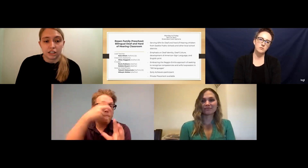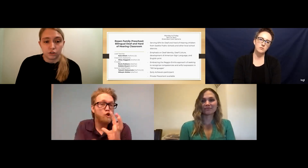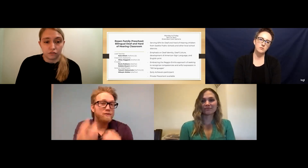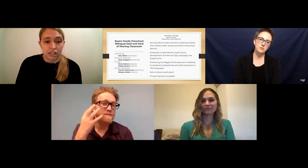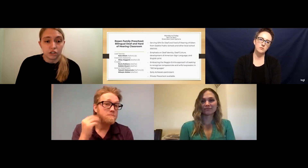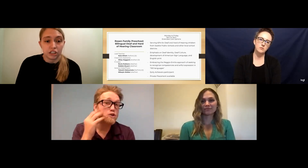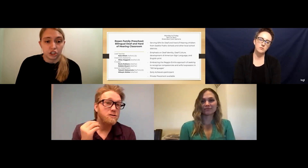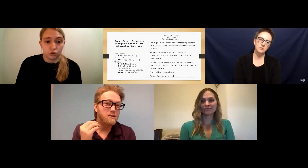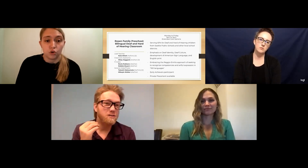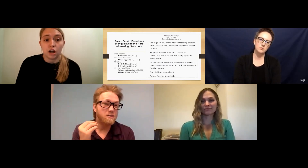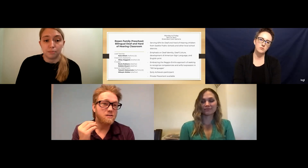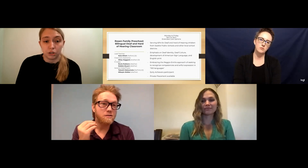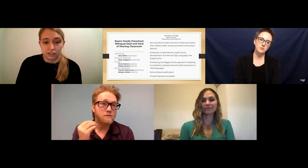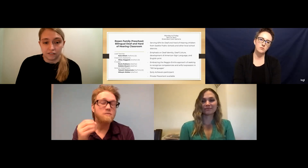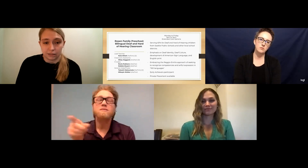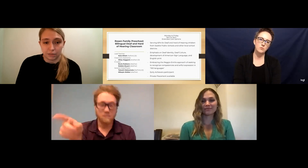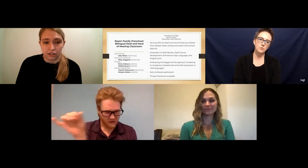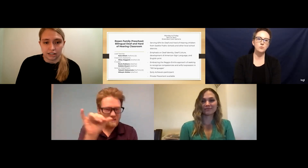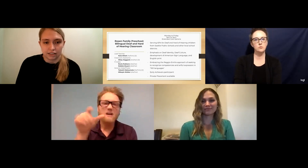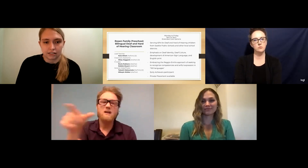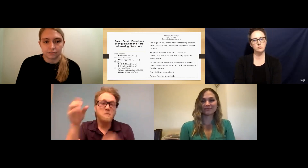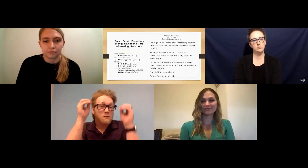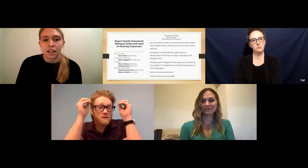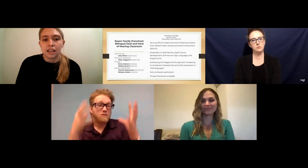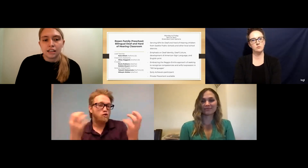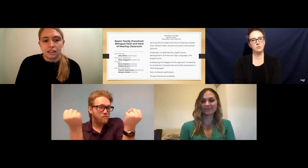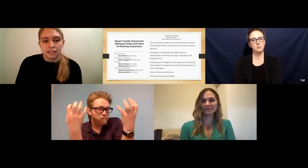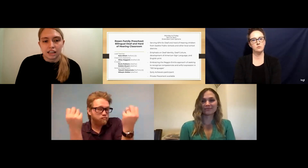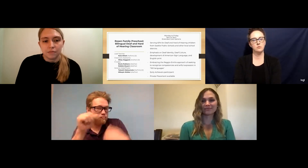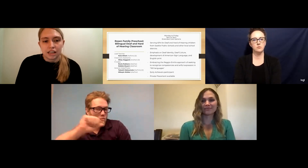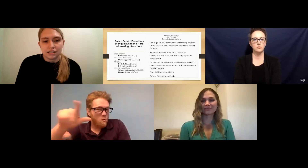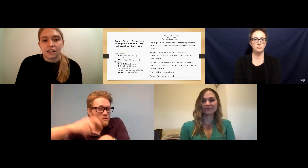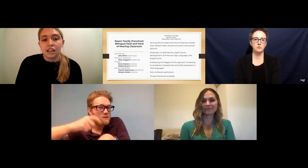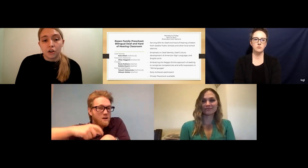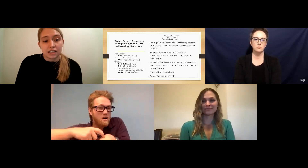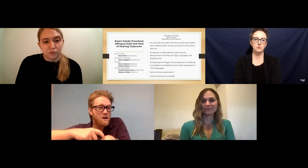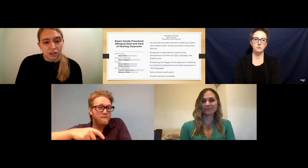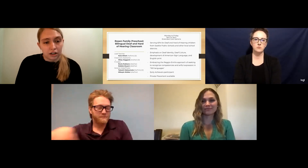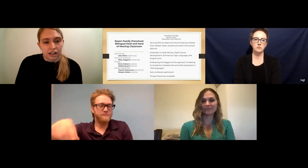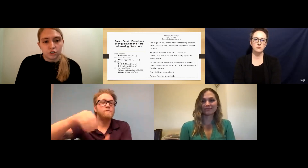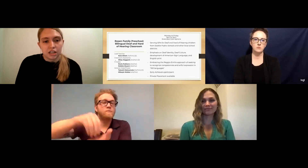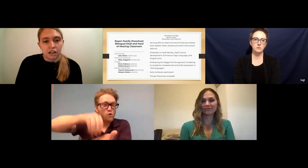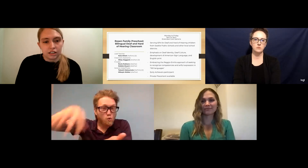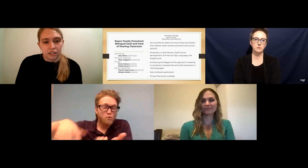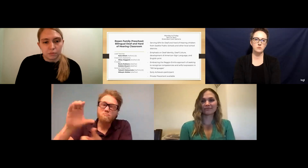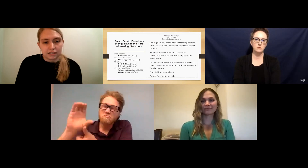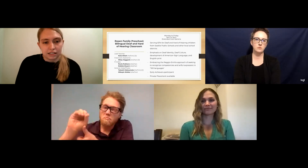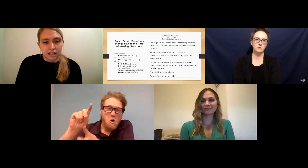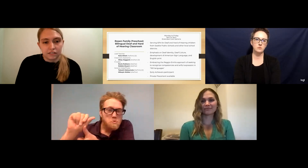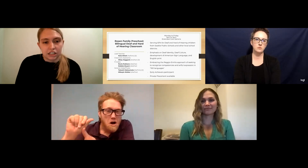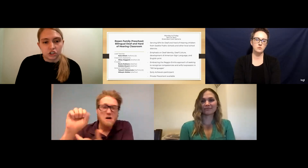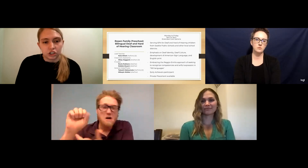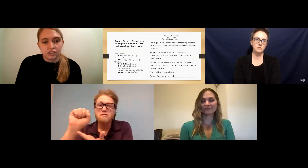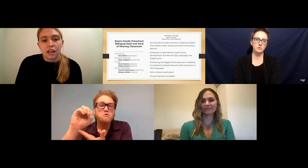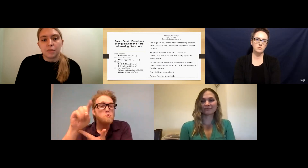another classroom for hearing children who want an immersive experience. The same is as with our classroom, the other classroom has a